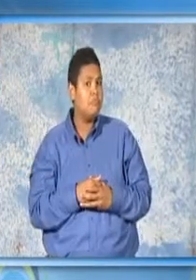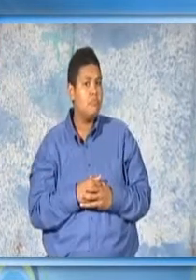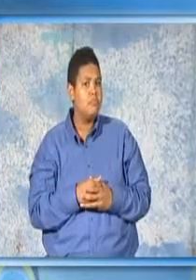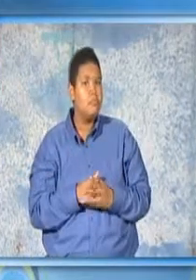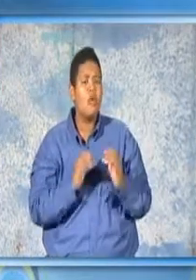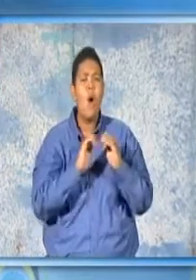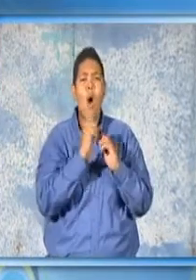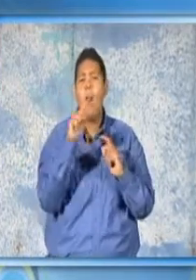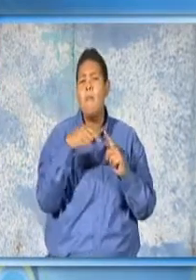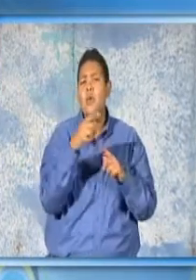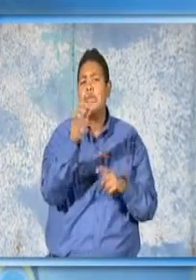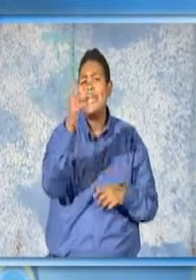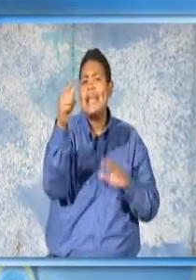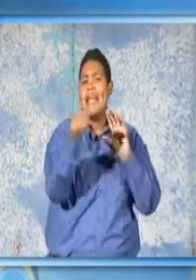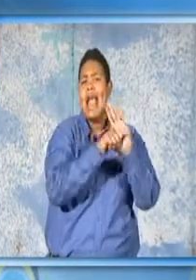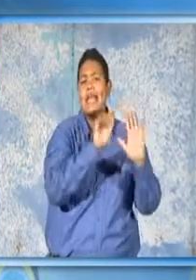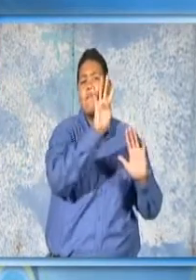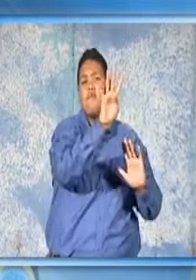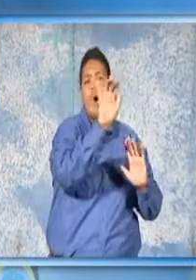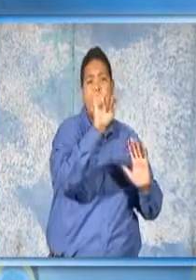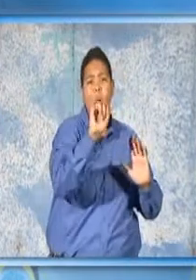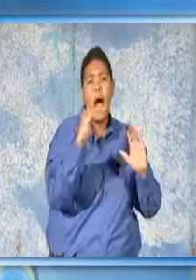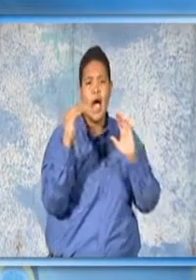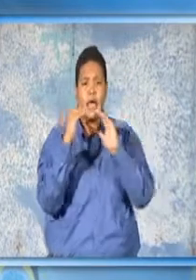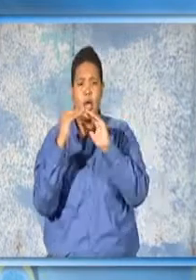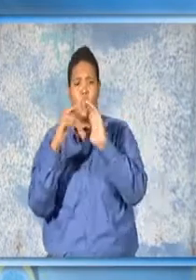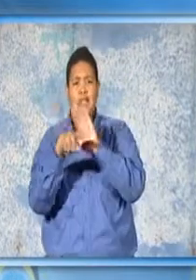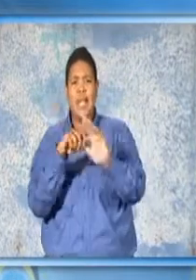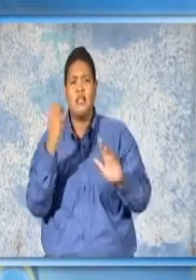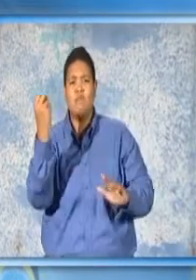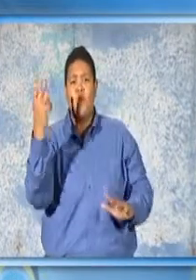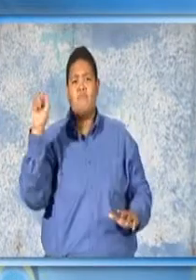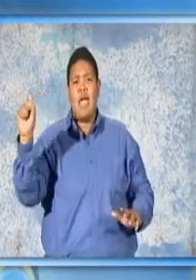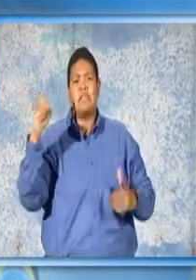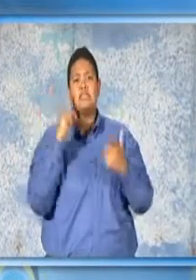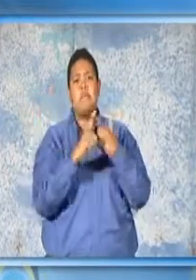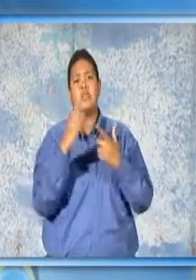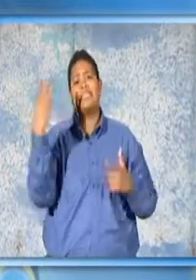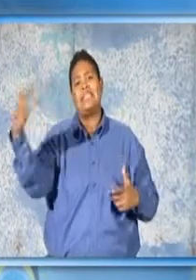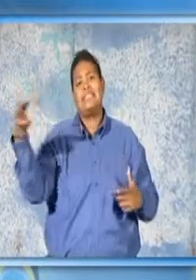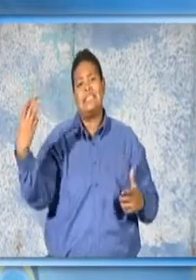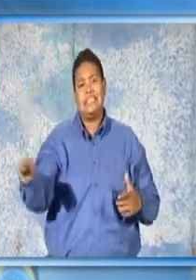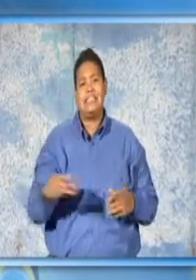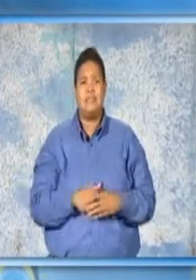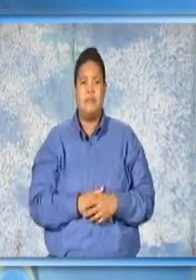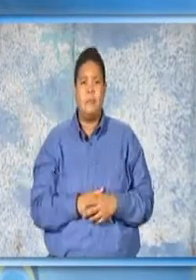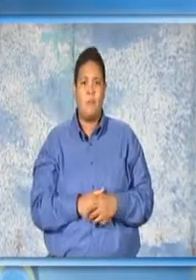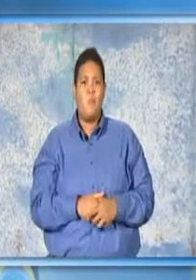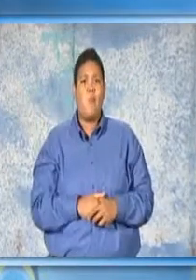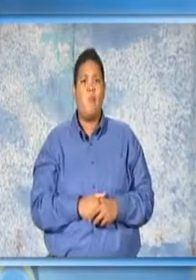How about negative 4y equals negative 12x plus 16?